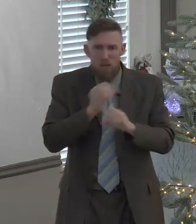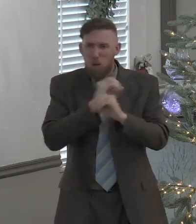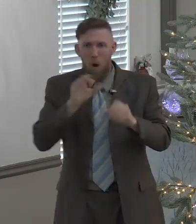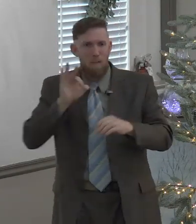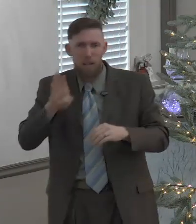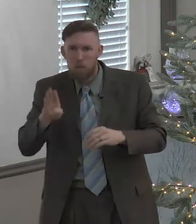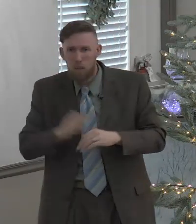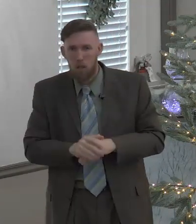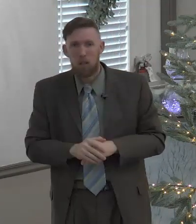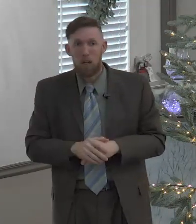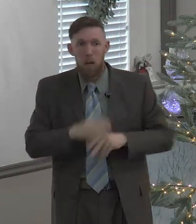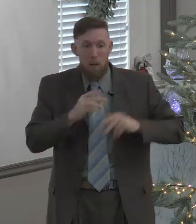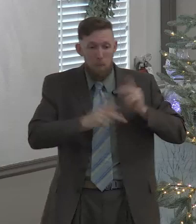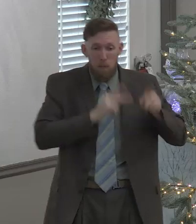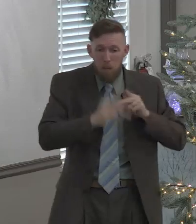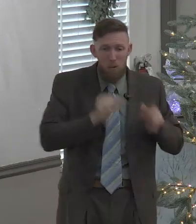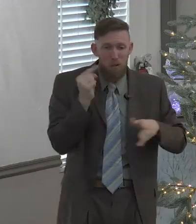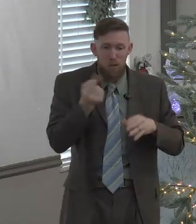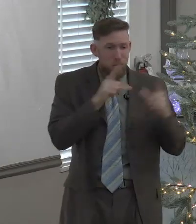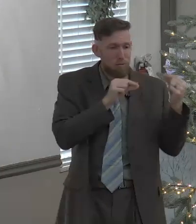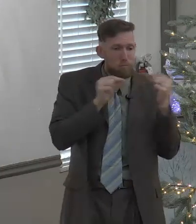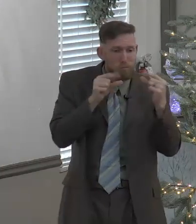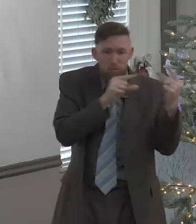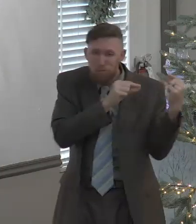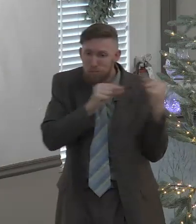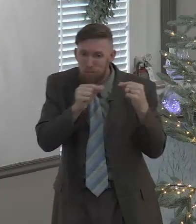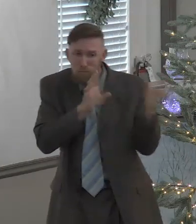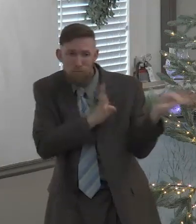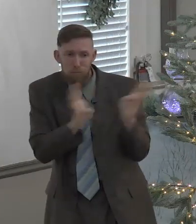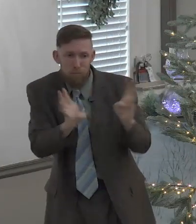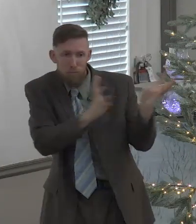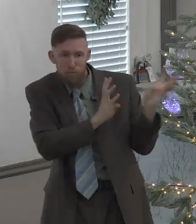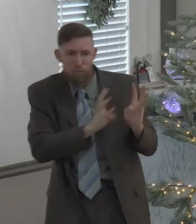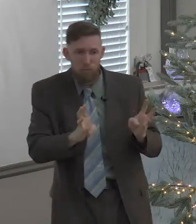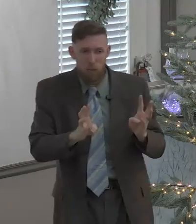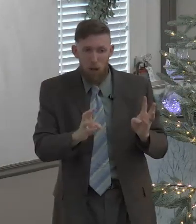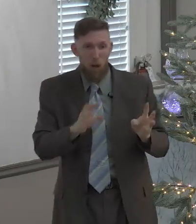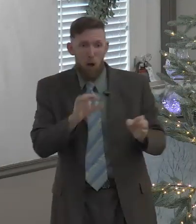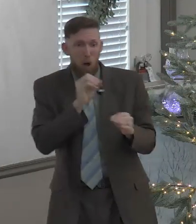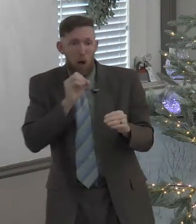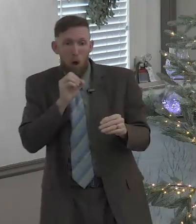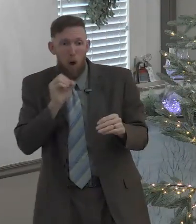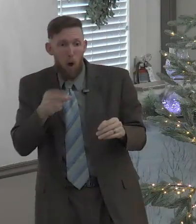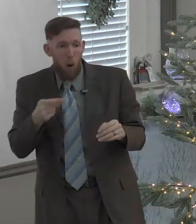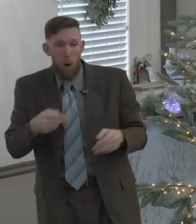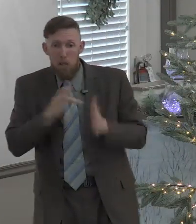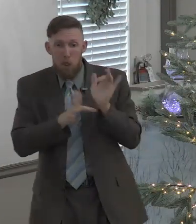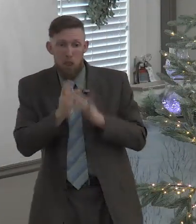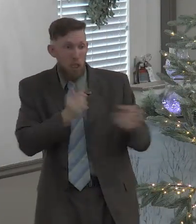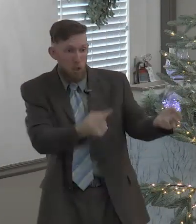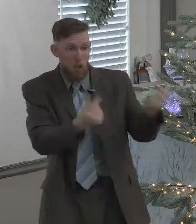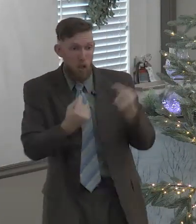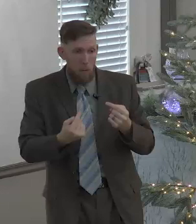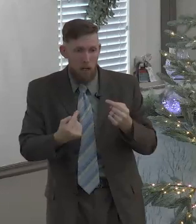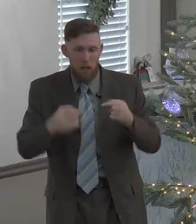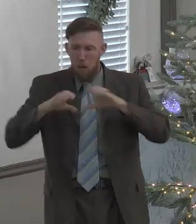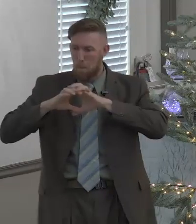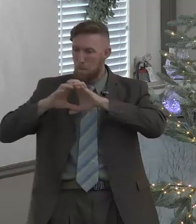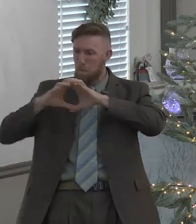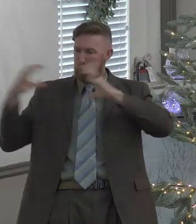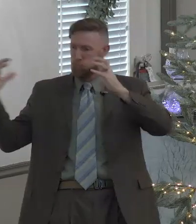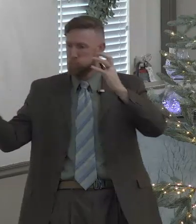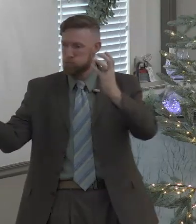on Facebook, it wasn't anybody. I mean, word got around. Just word got around. Jesus is coming.